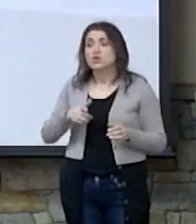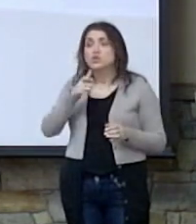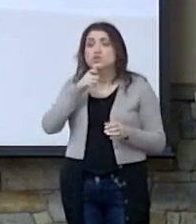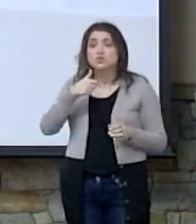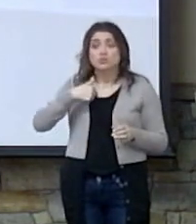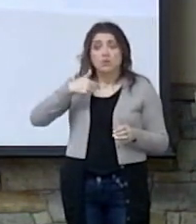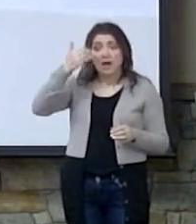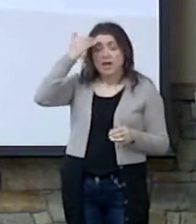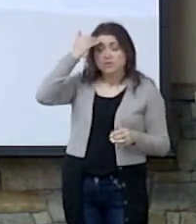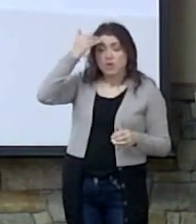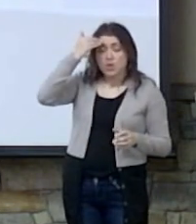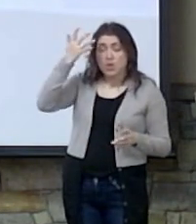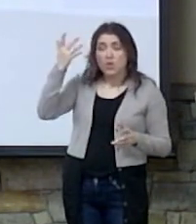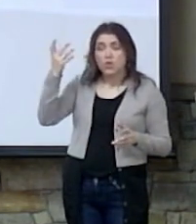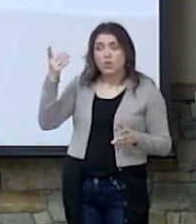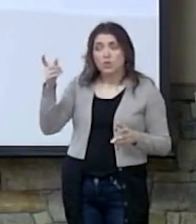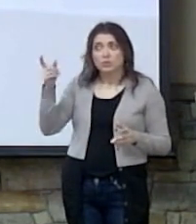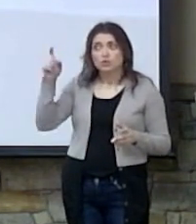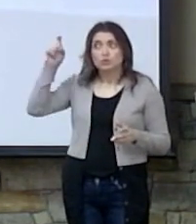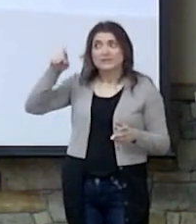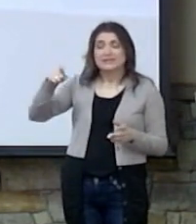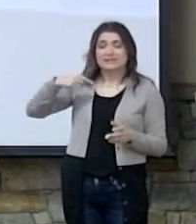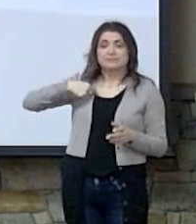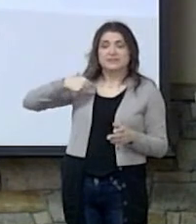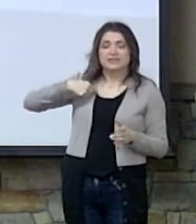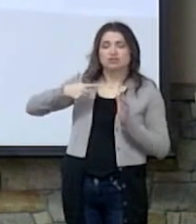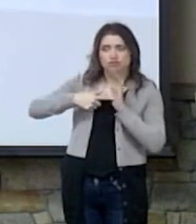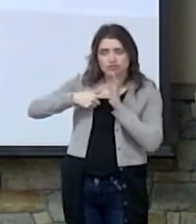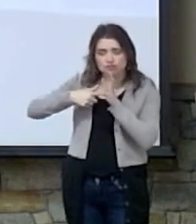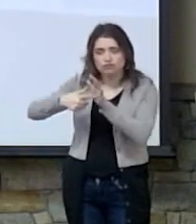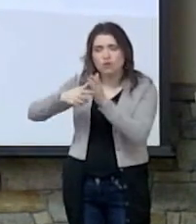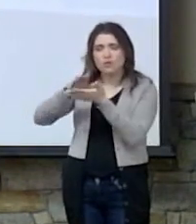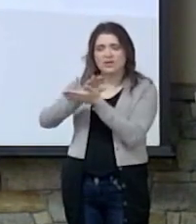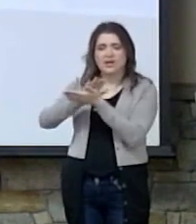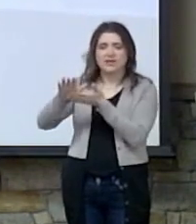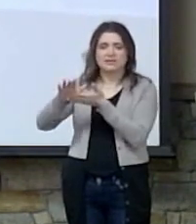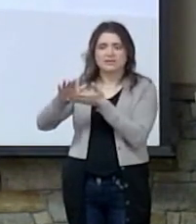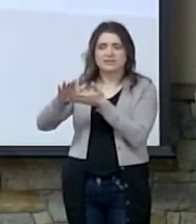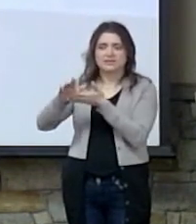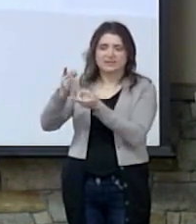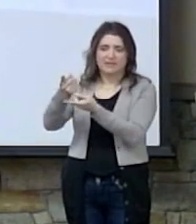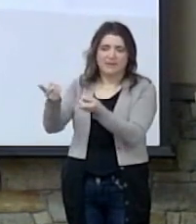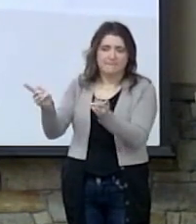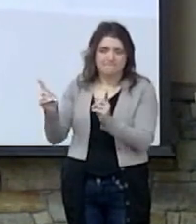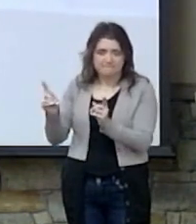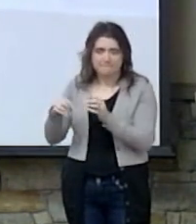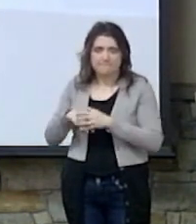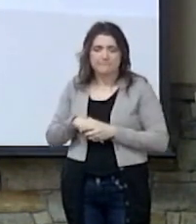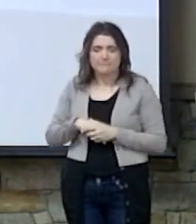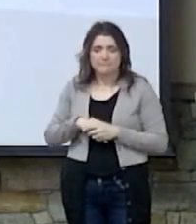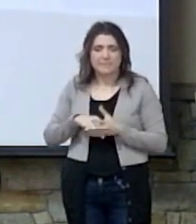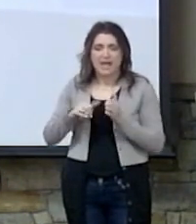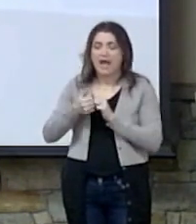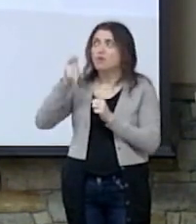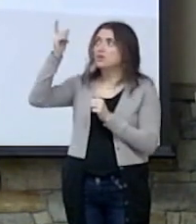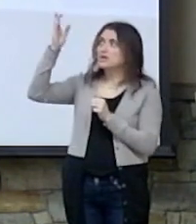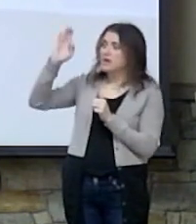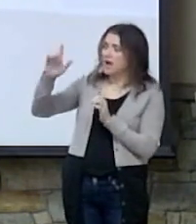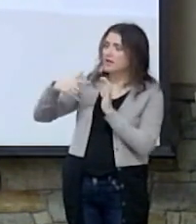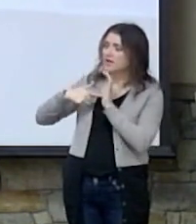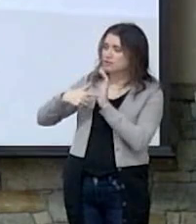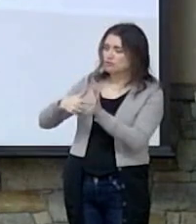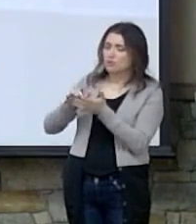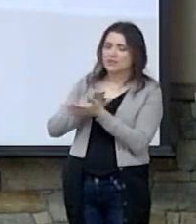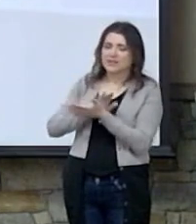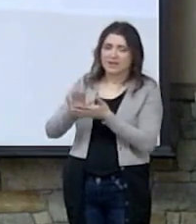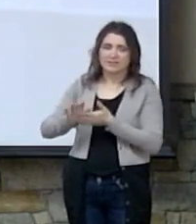know that needs me to show kindness to them in the way that God has shown kindness